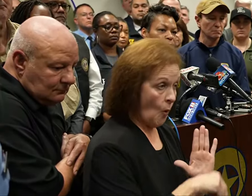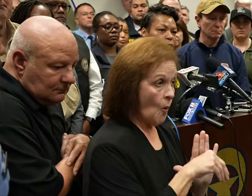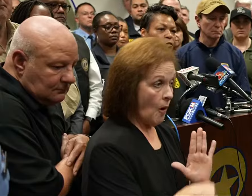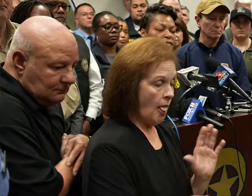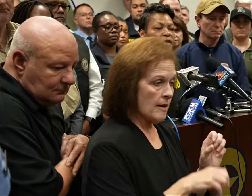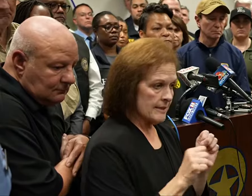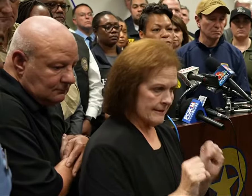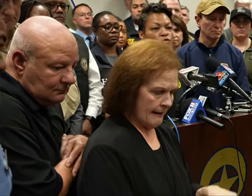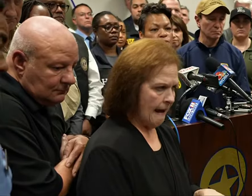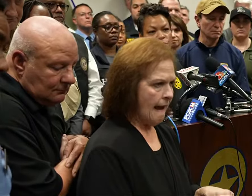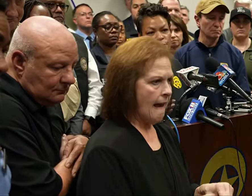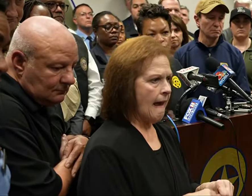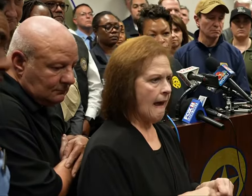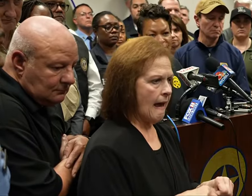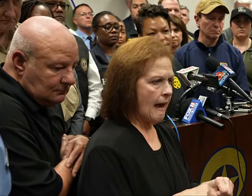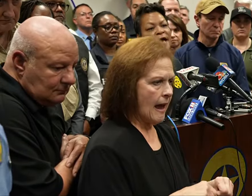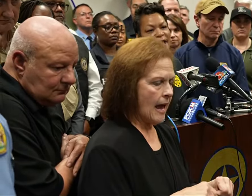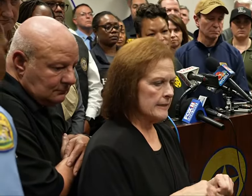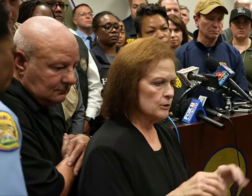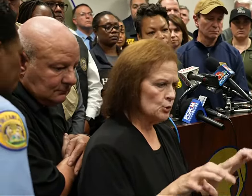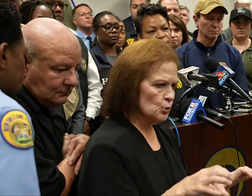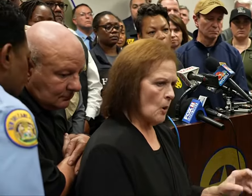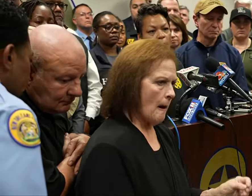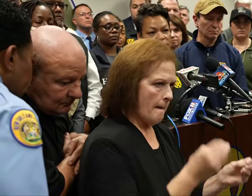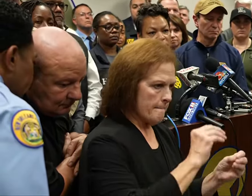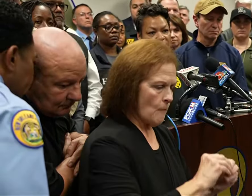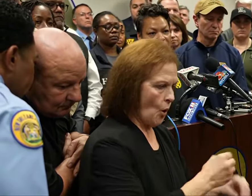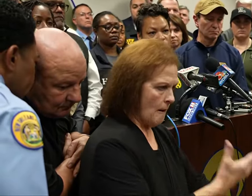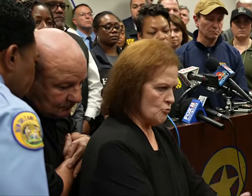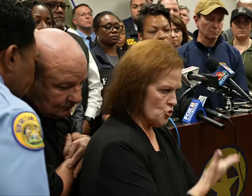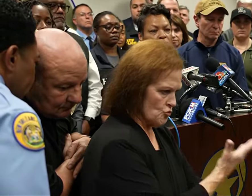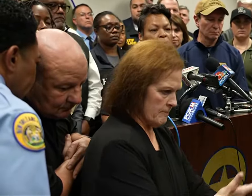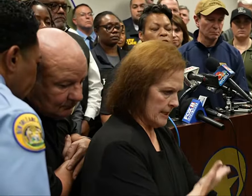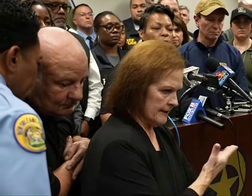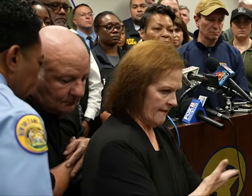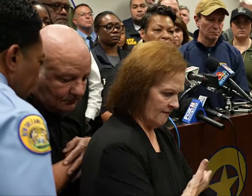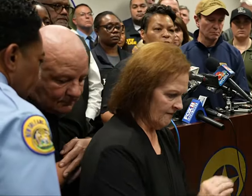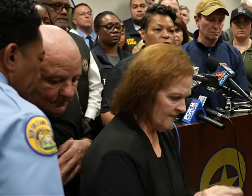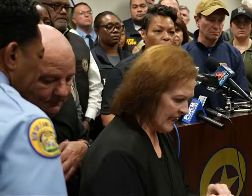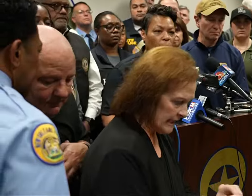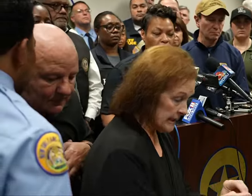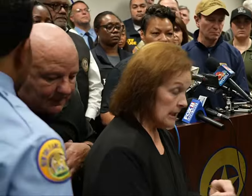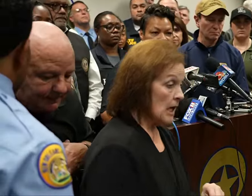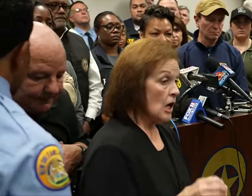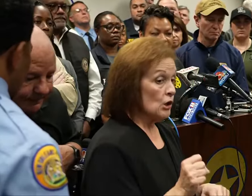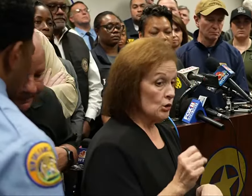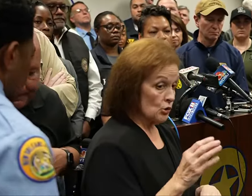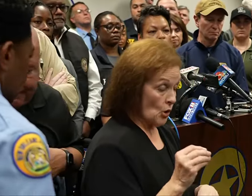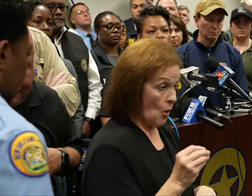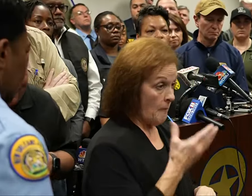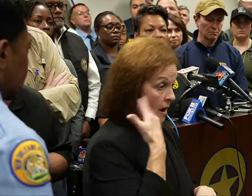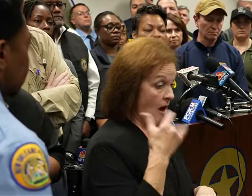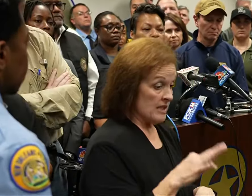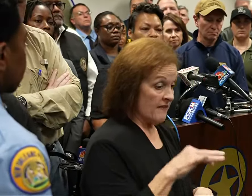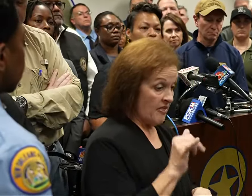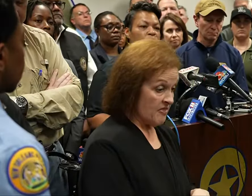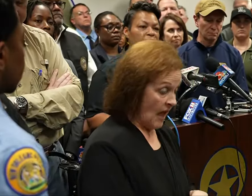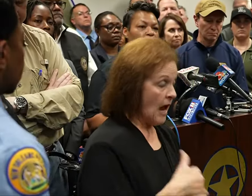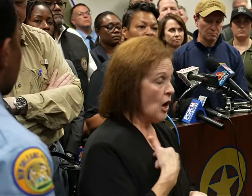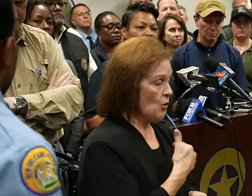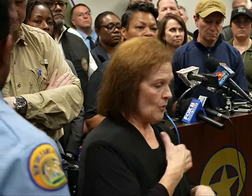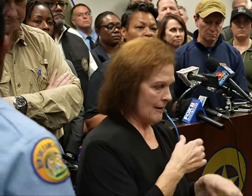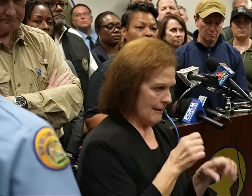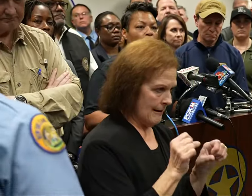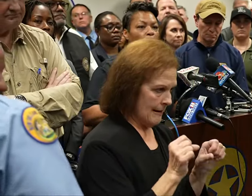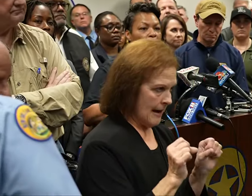and deeper with infrastructure improvements, as we've been talking about. So as a result of that, we were able to